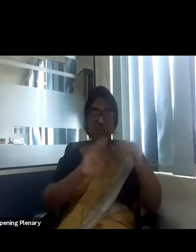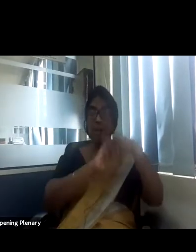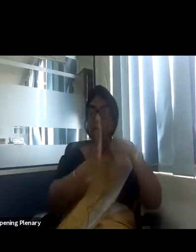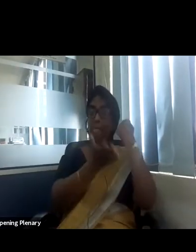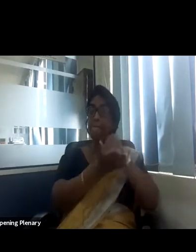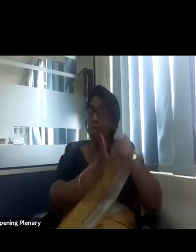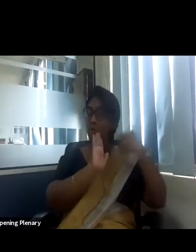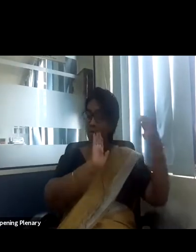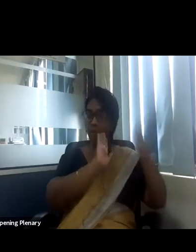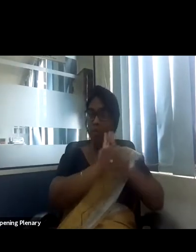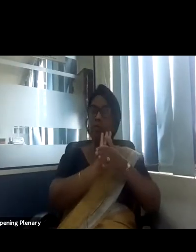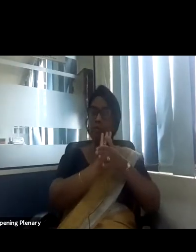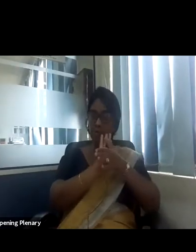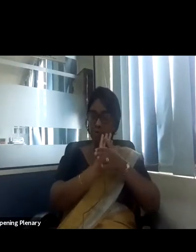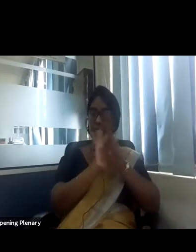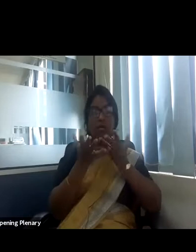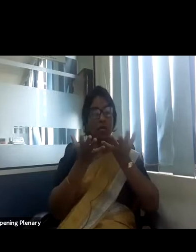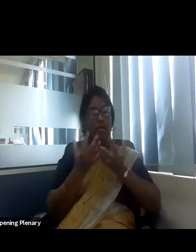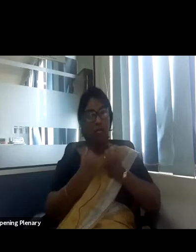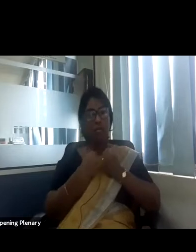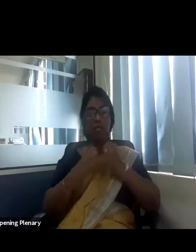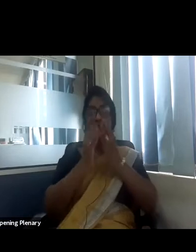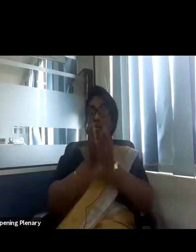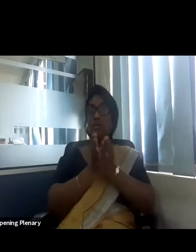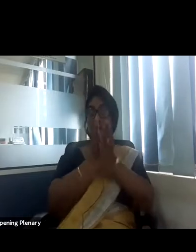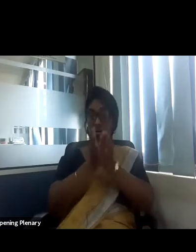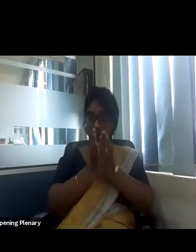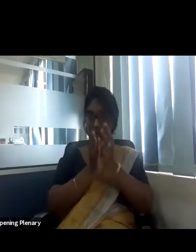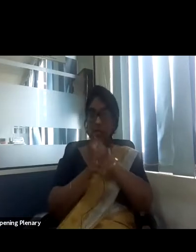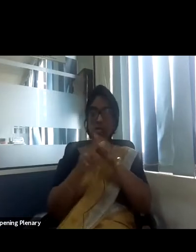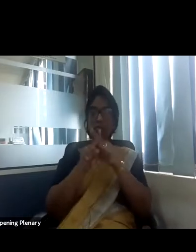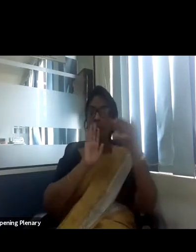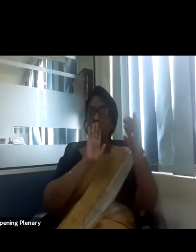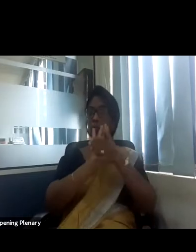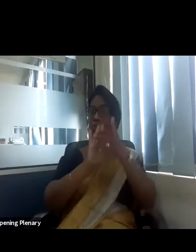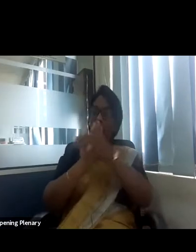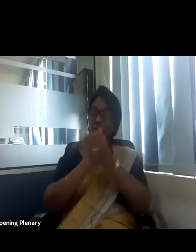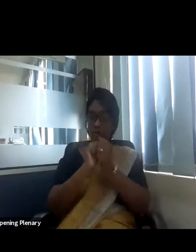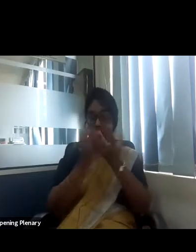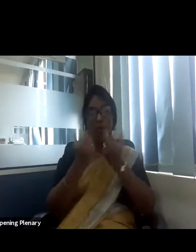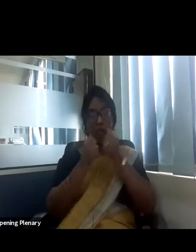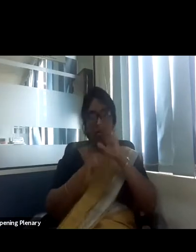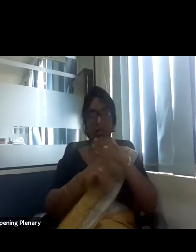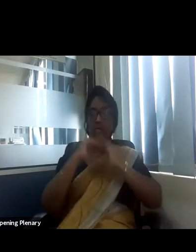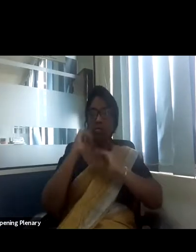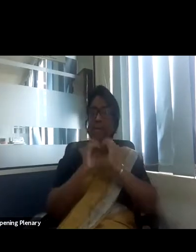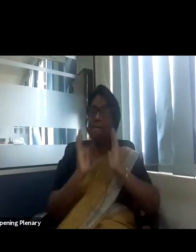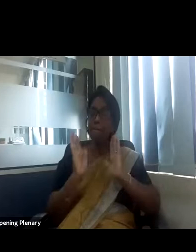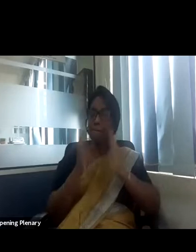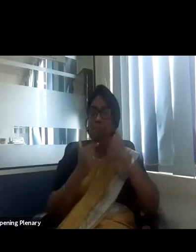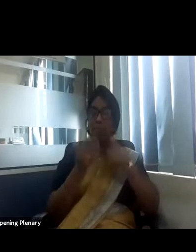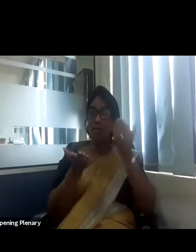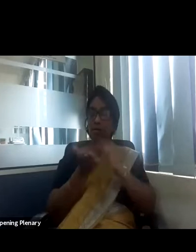resources from the innovative finance mechanism. We need further strengthen such collaboration